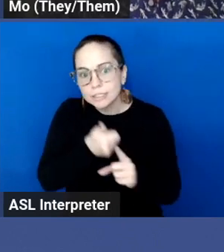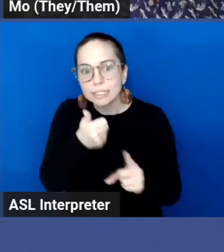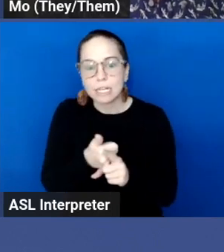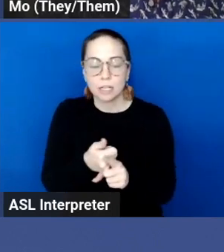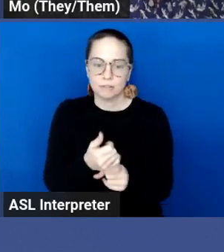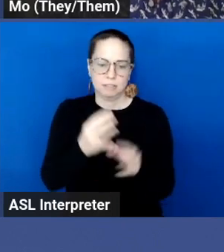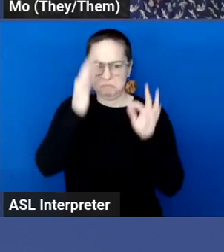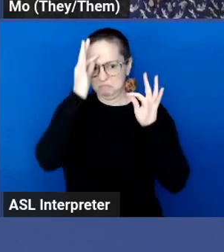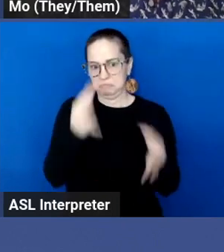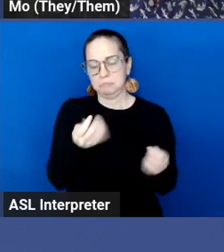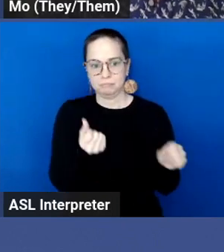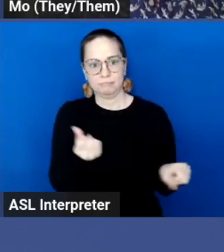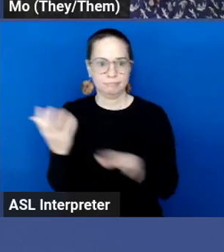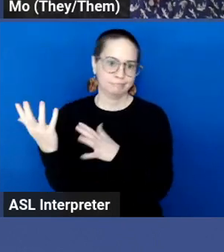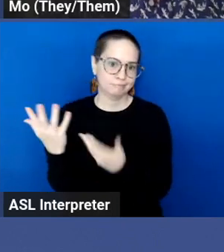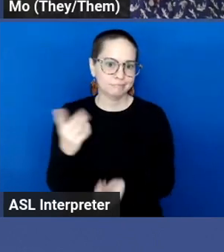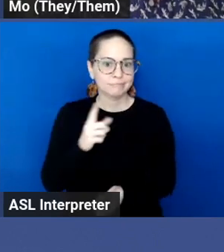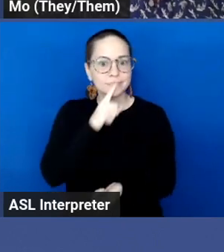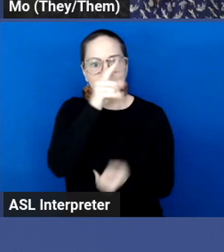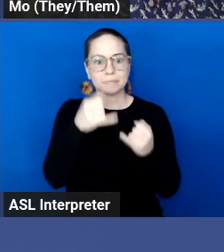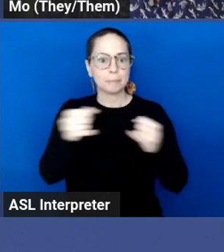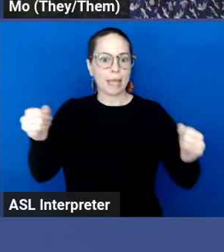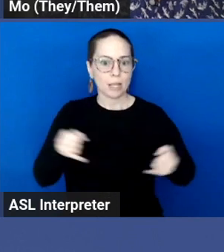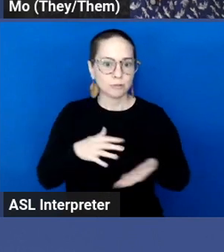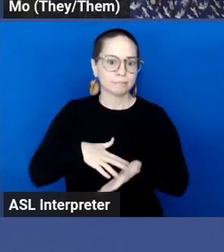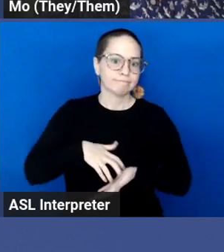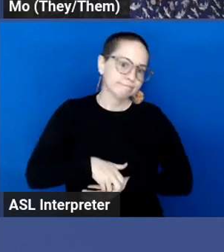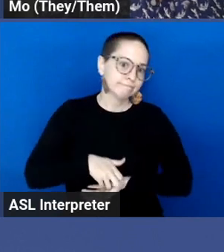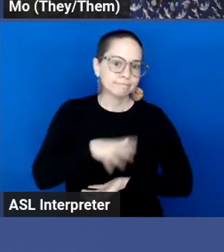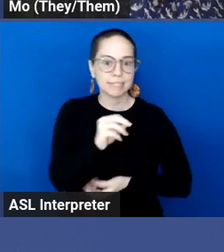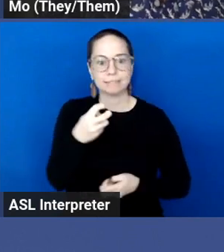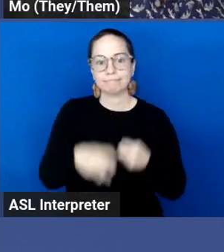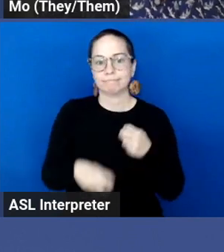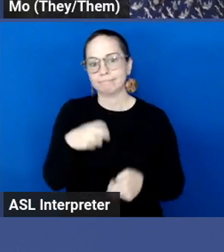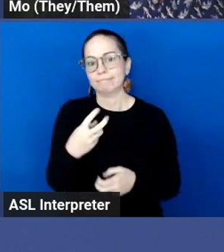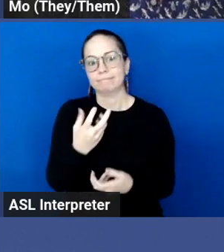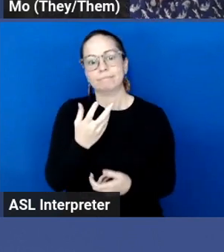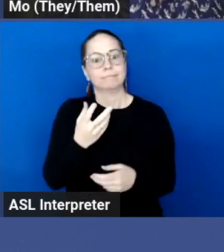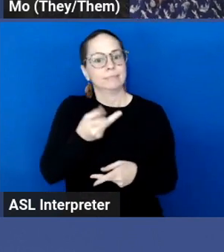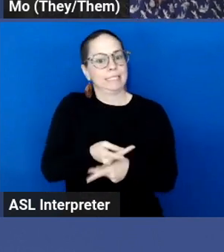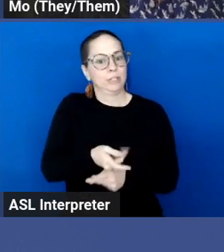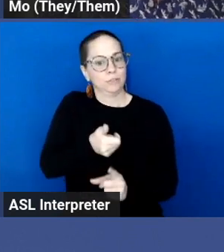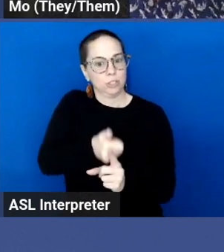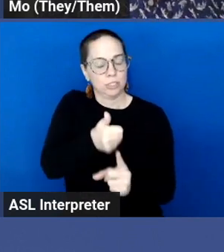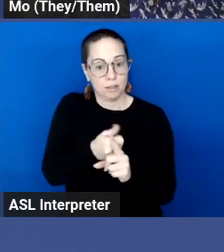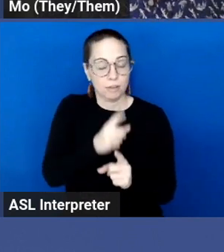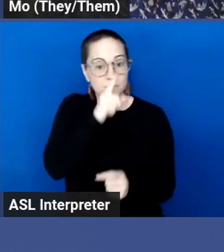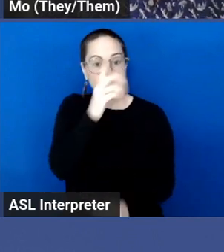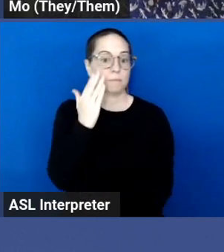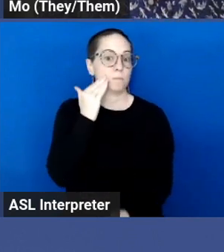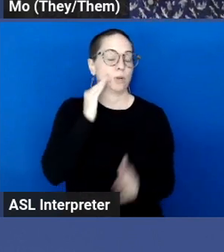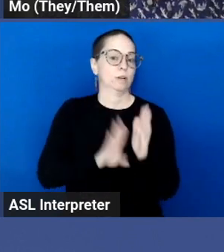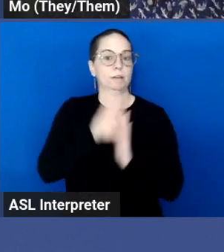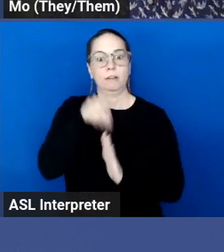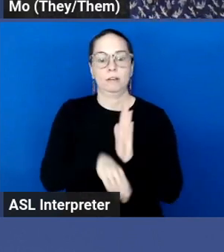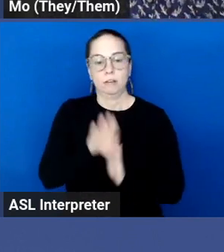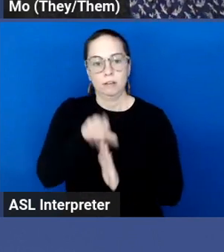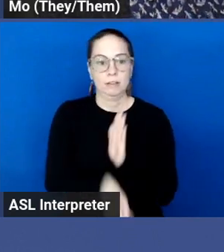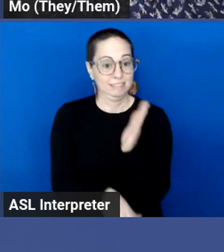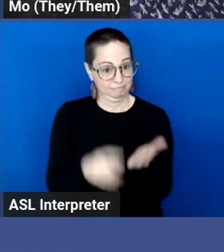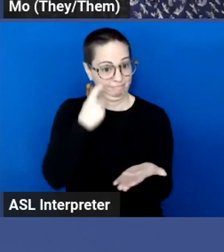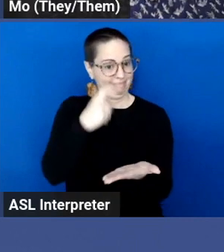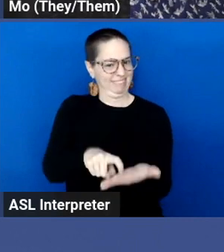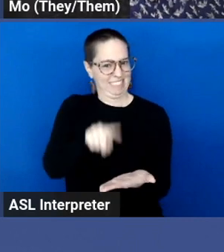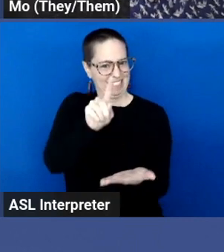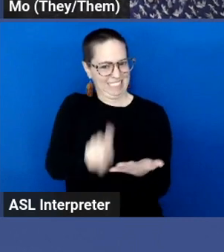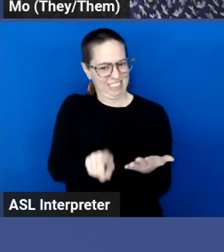lack of boundaries, difficulty with self-care, and sudden mood swings. Typically, when you see these things, you either need to reach out to